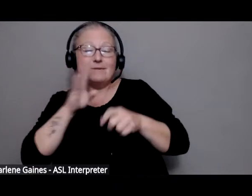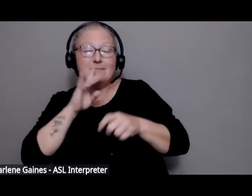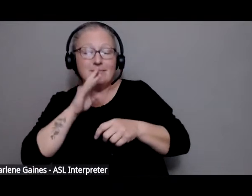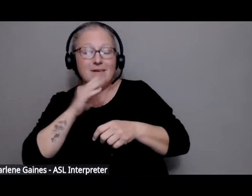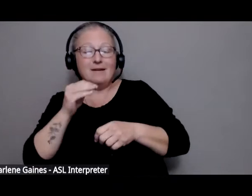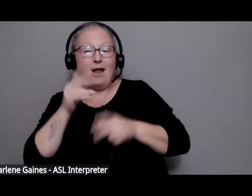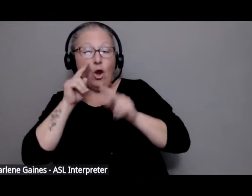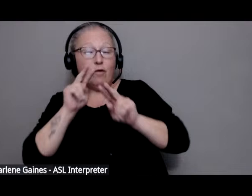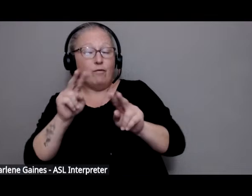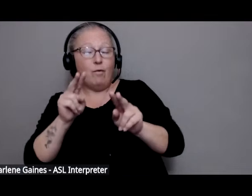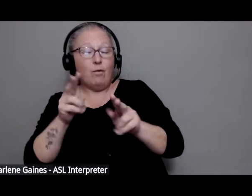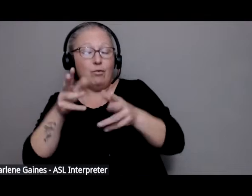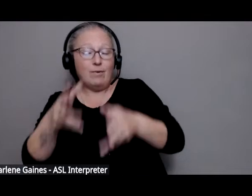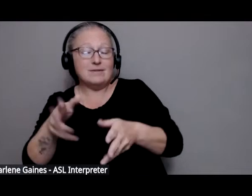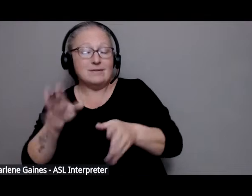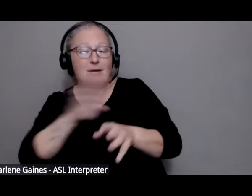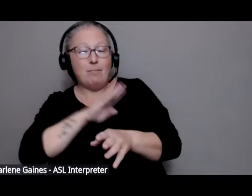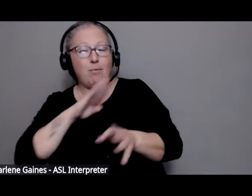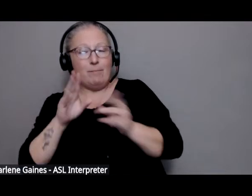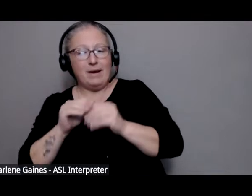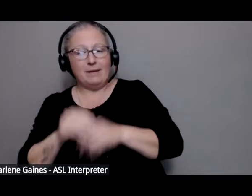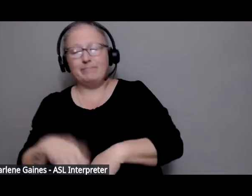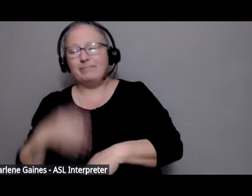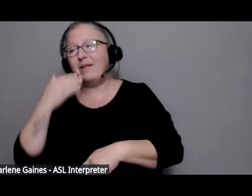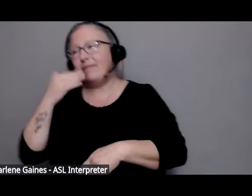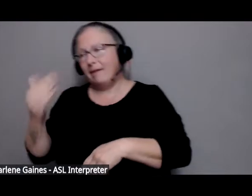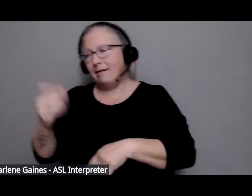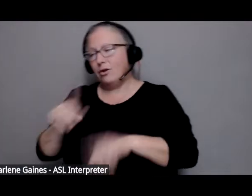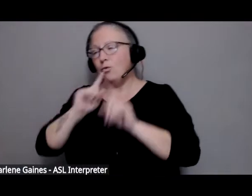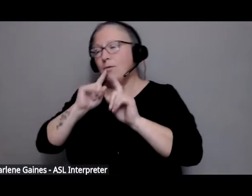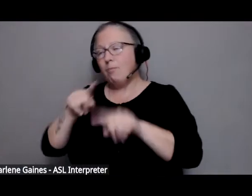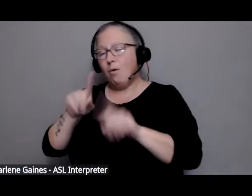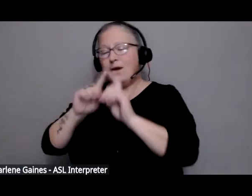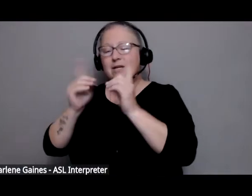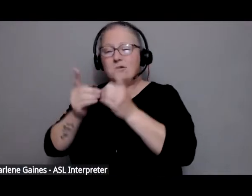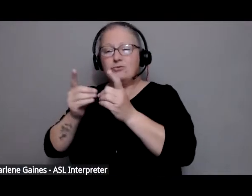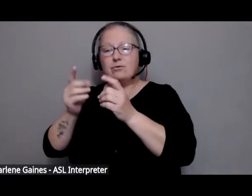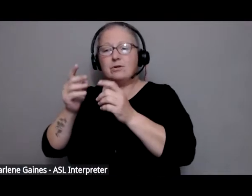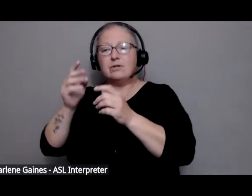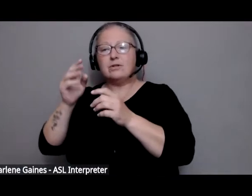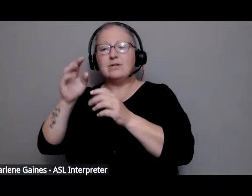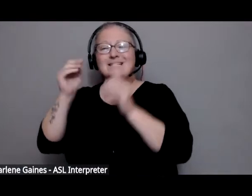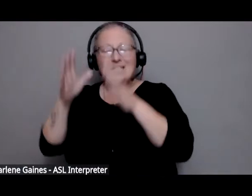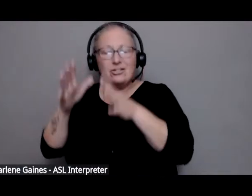Thank you. Report of the District Teachers Association representatives.